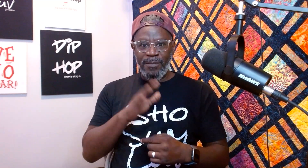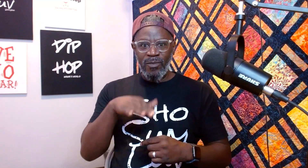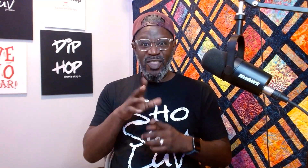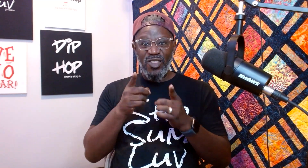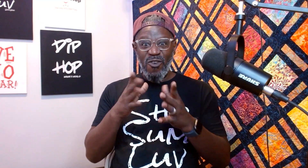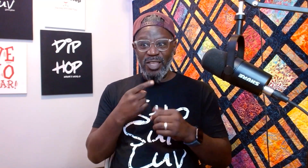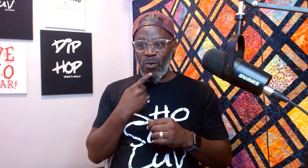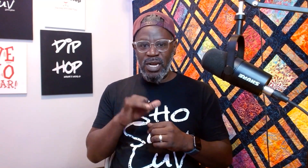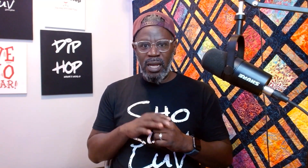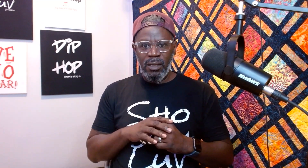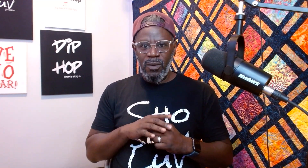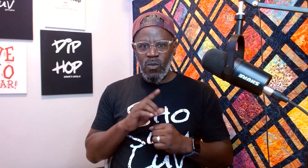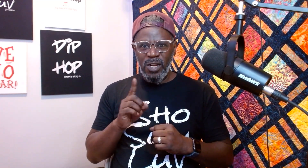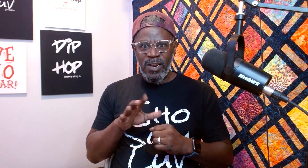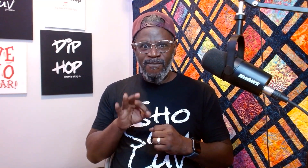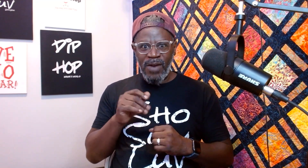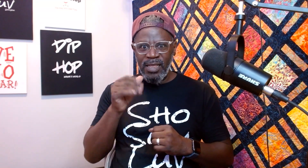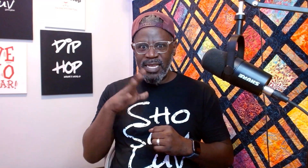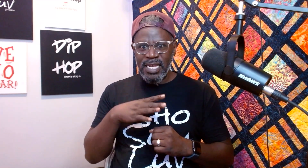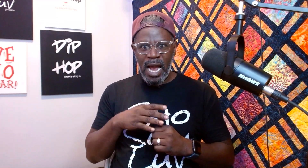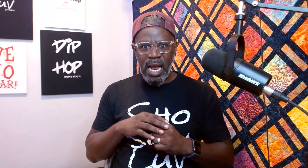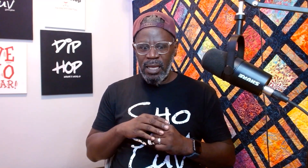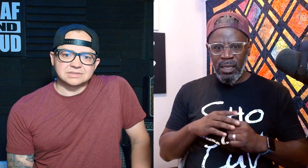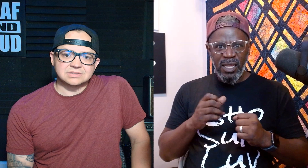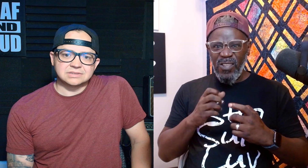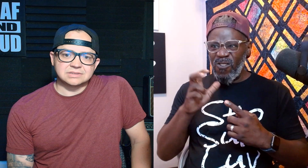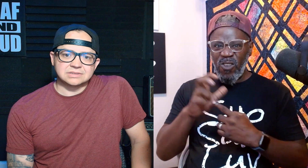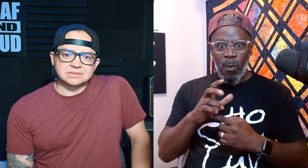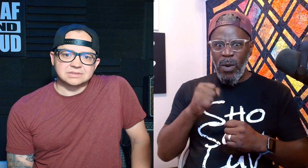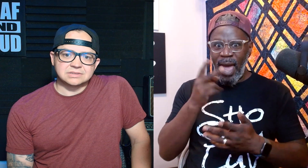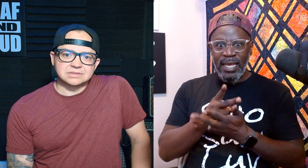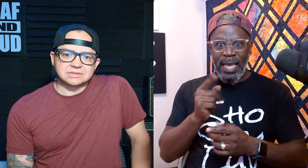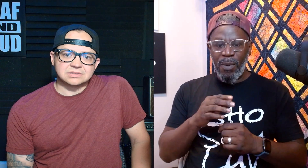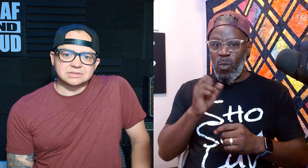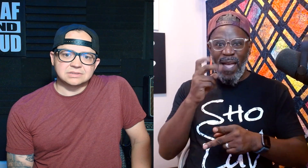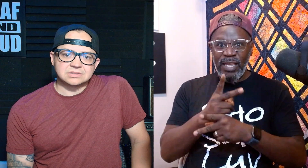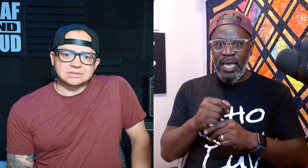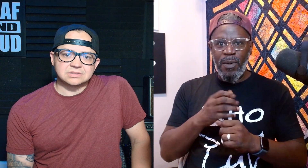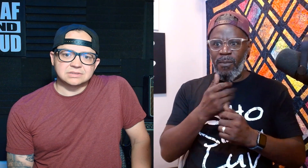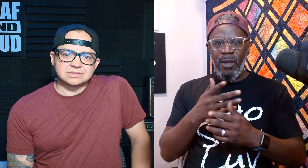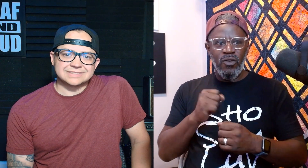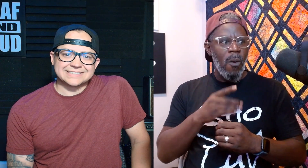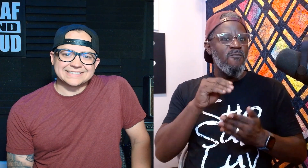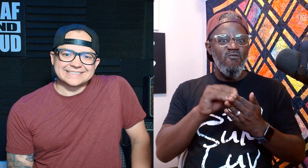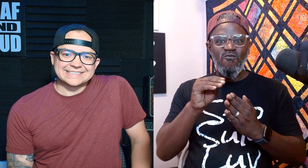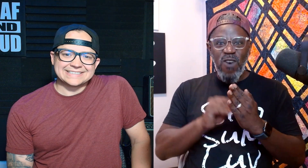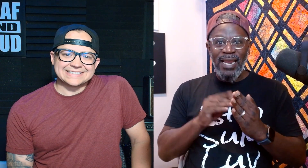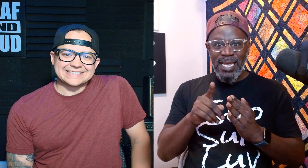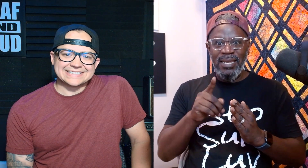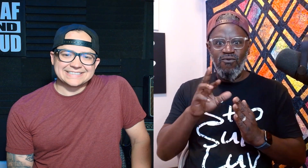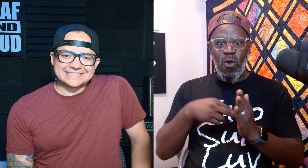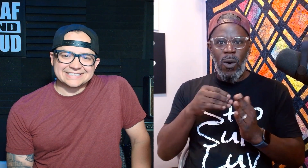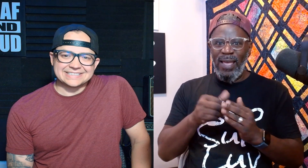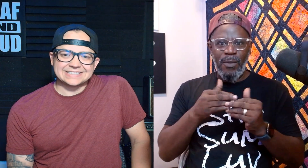of me said, director was like, find this guy. We got to keep him. We have to keep him. So